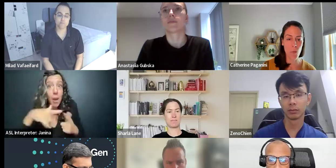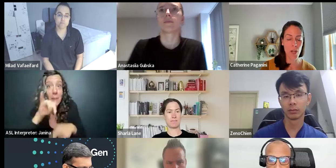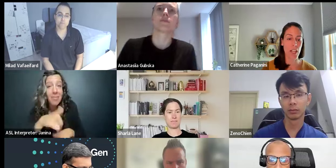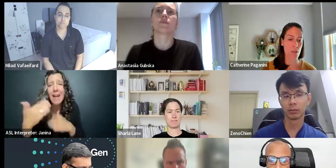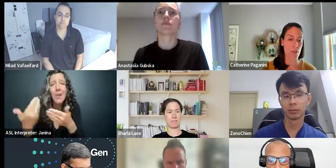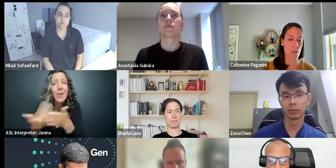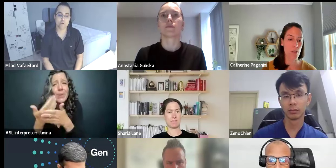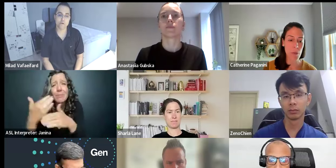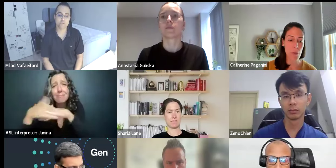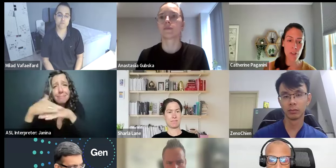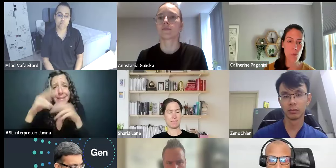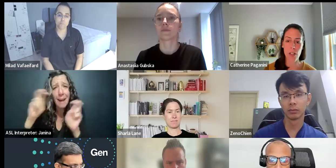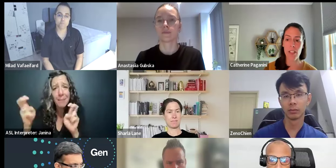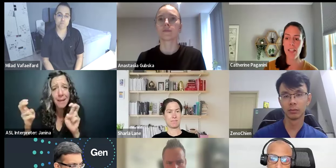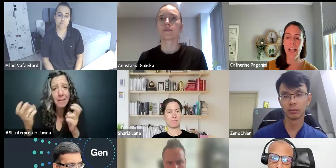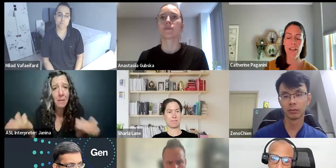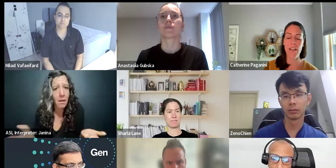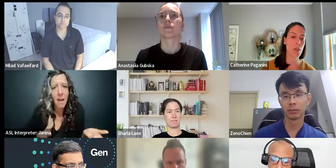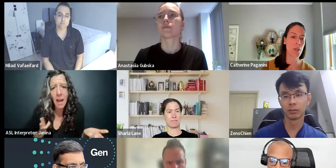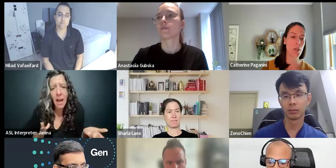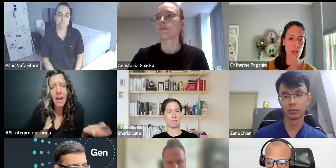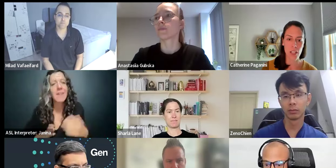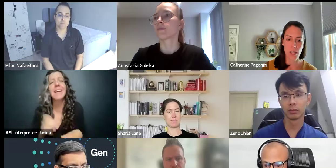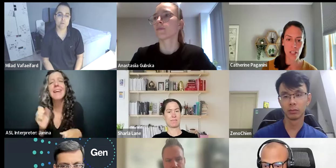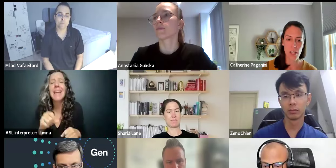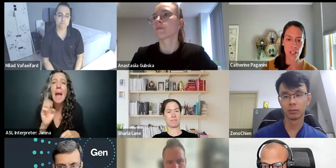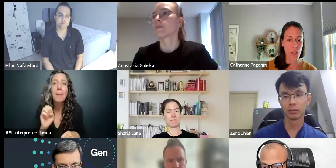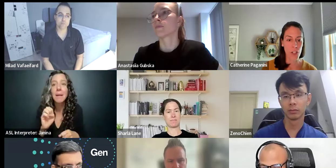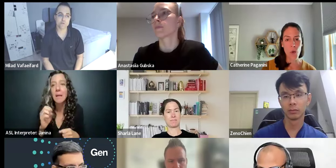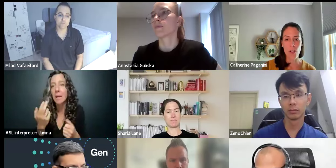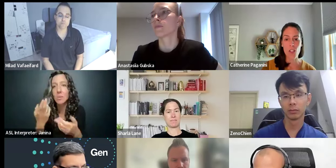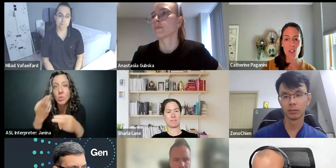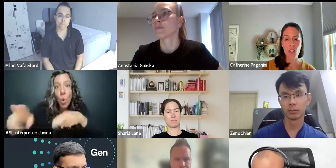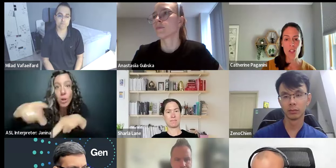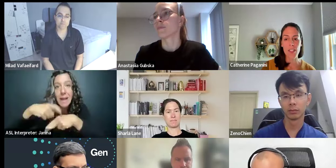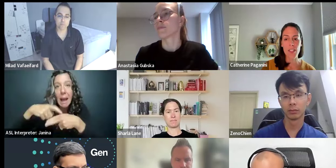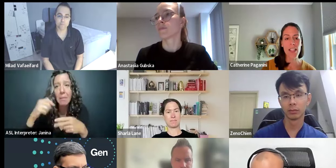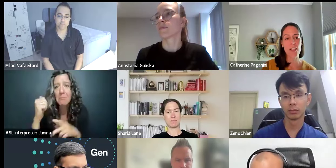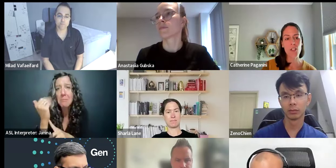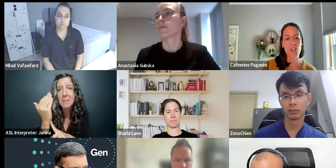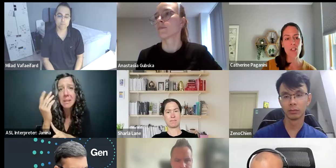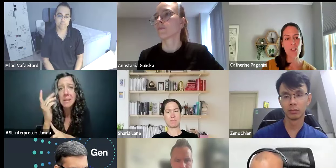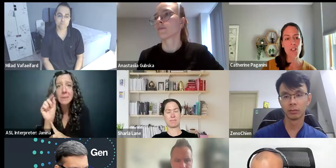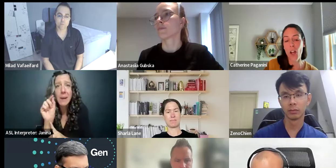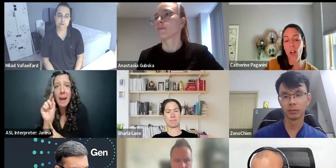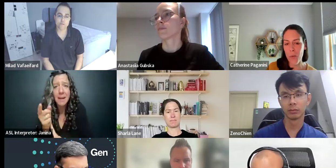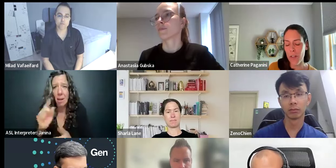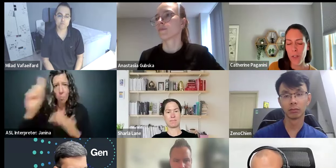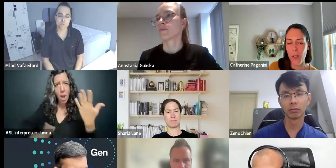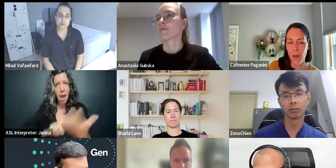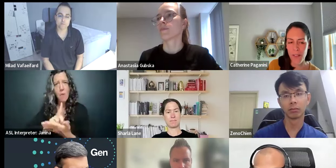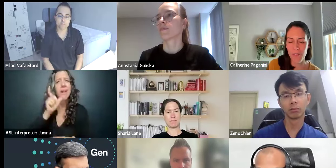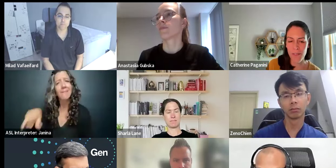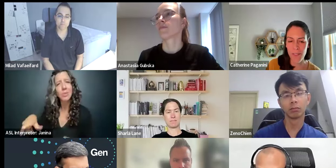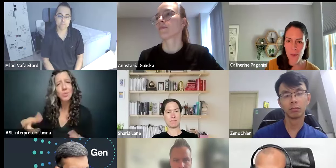the team what I learned last month. And it can be very small. It doesn't have to be an hour, you know? So just see that to you, that it's